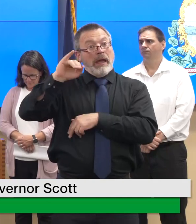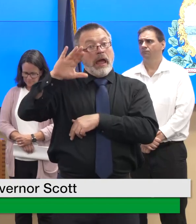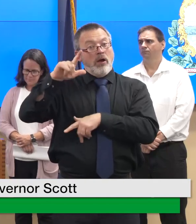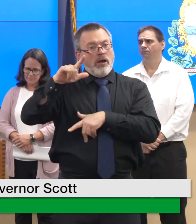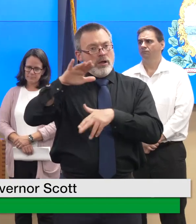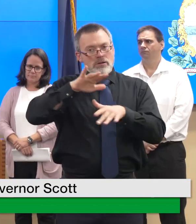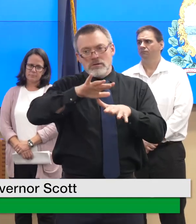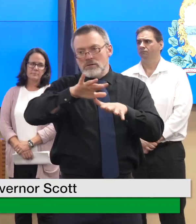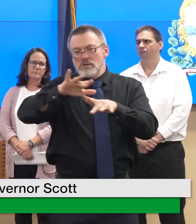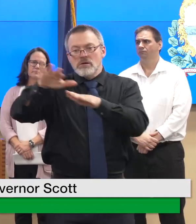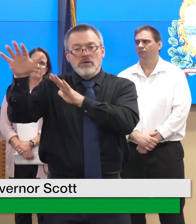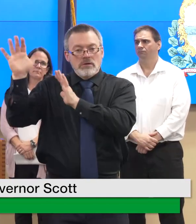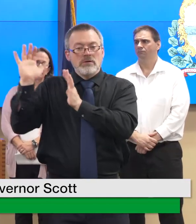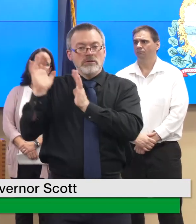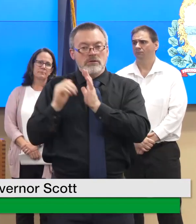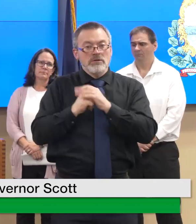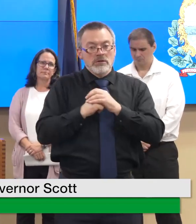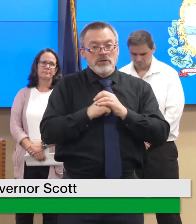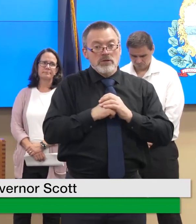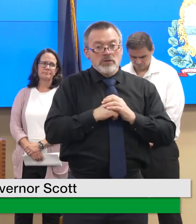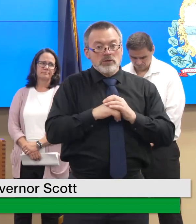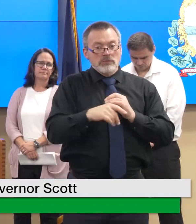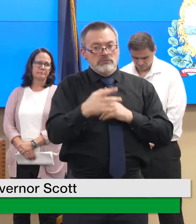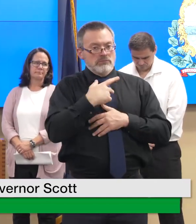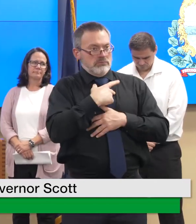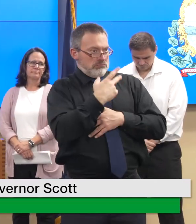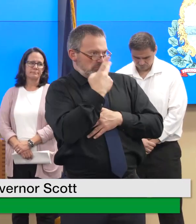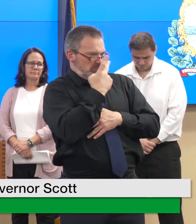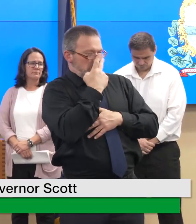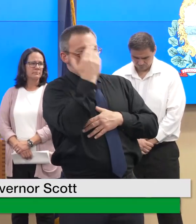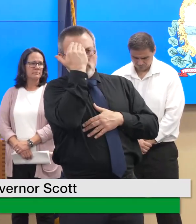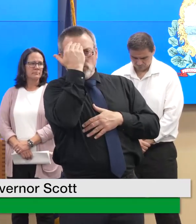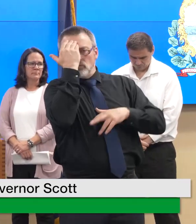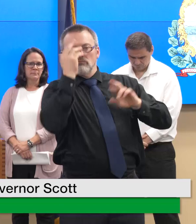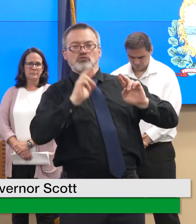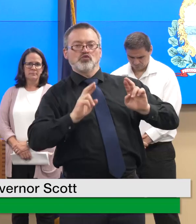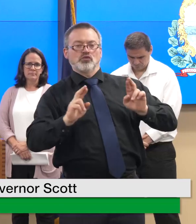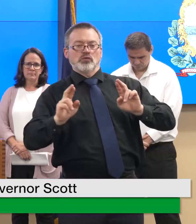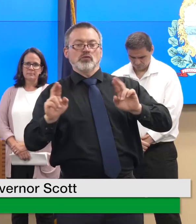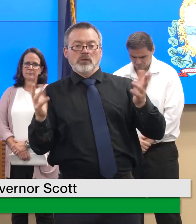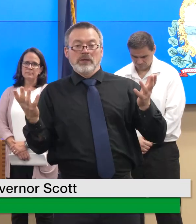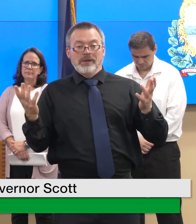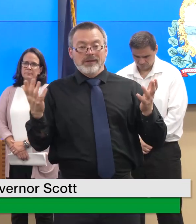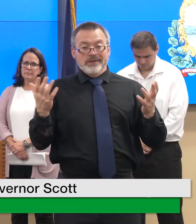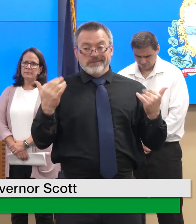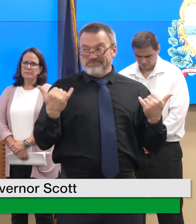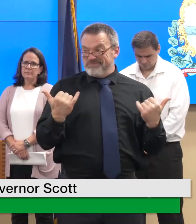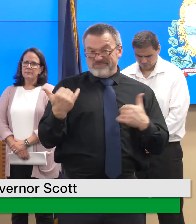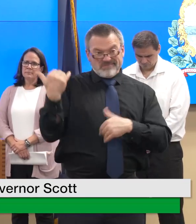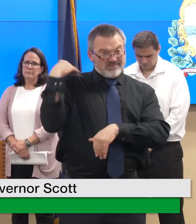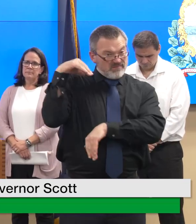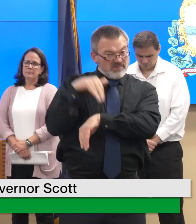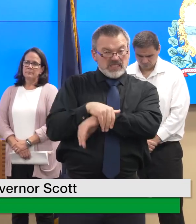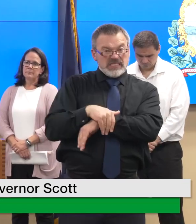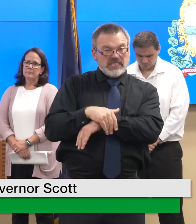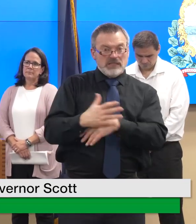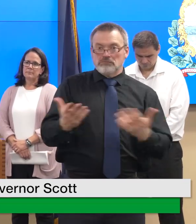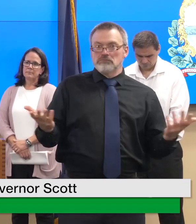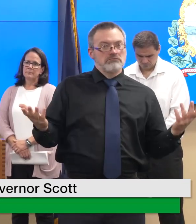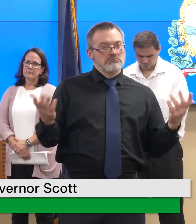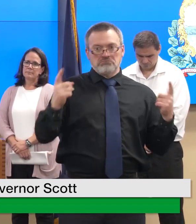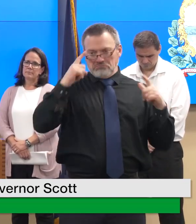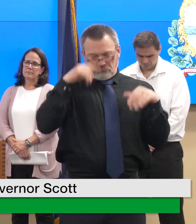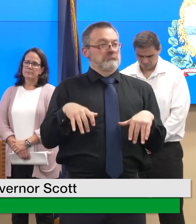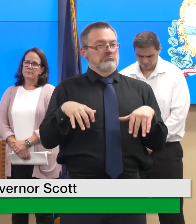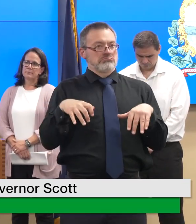then that would help us. But in this case, we didn't know it was coming, but we reacted